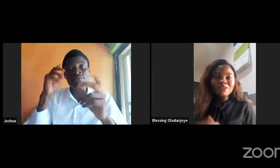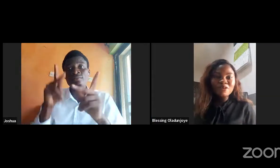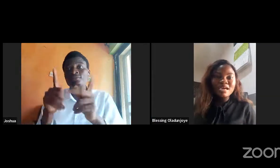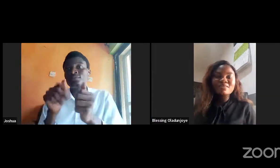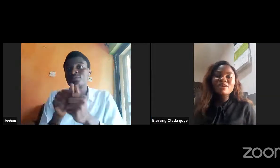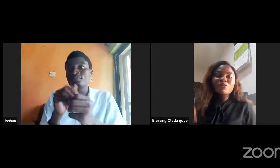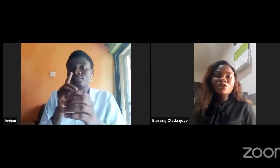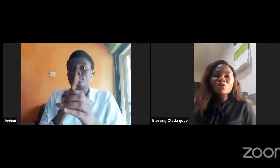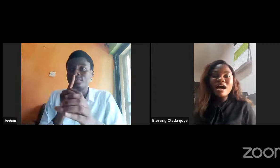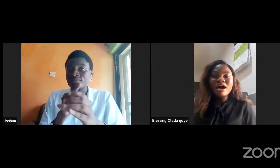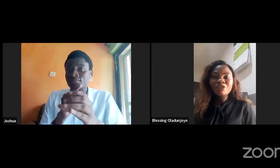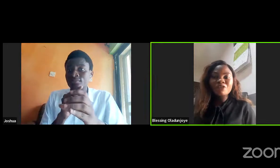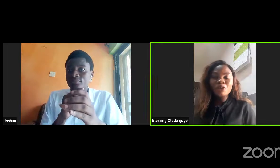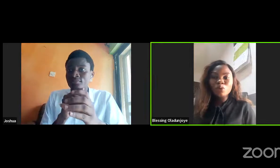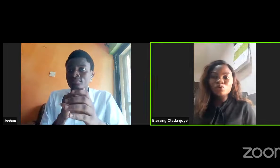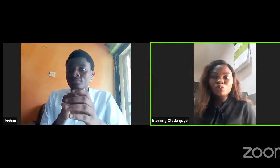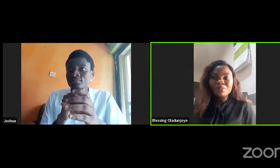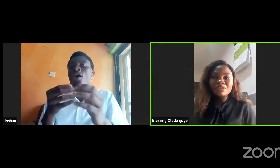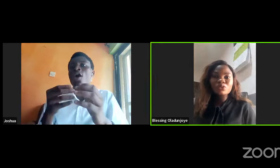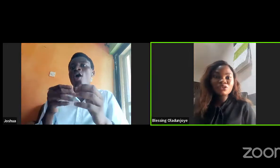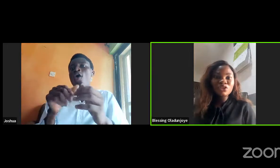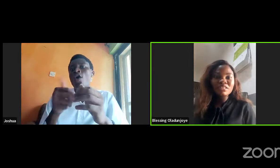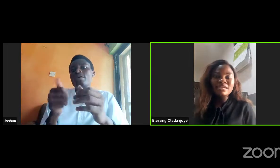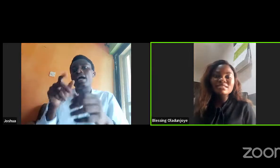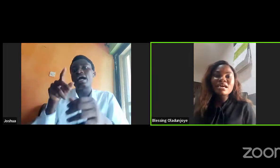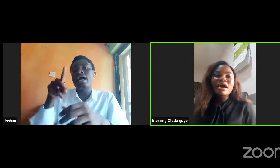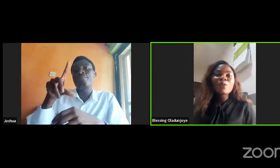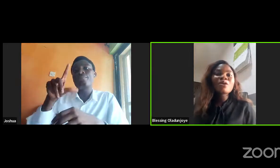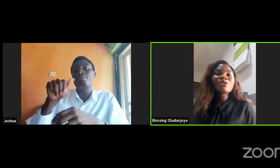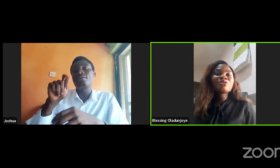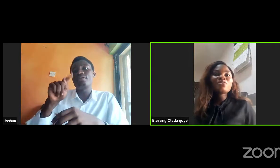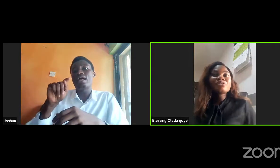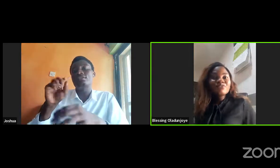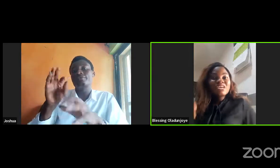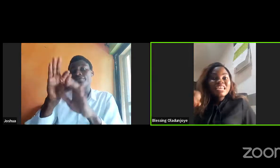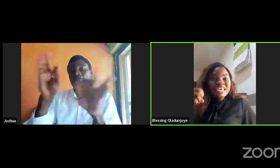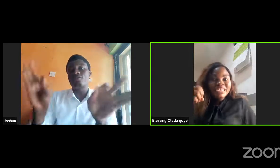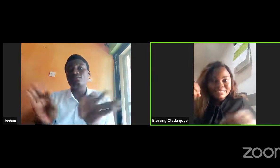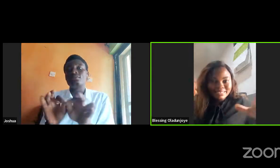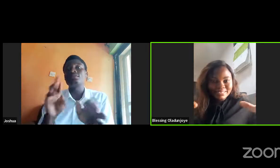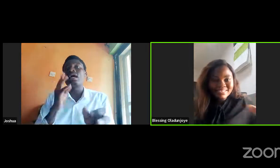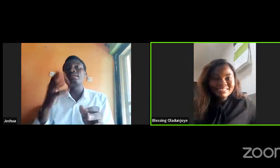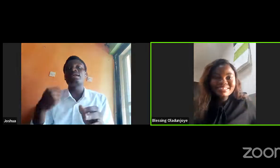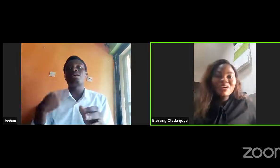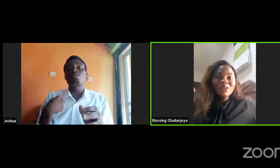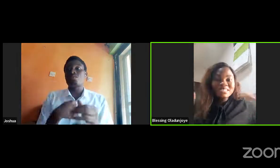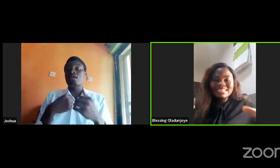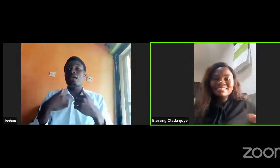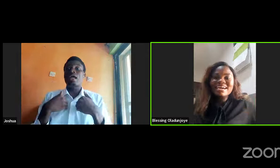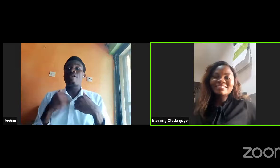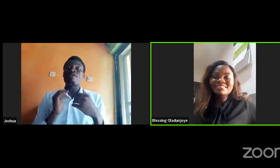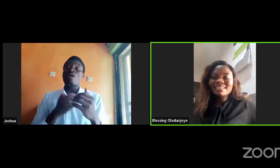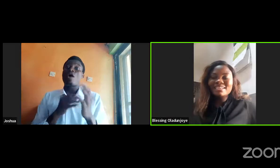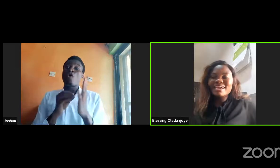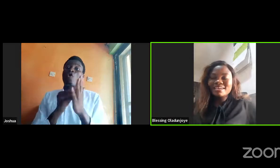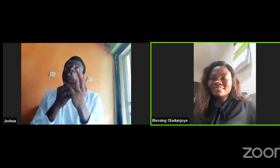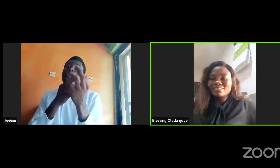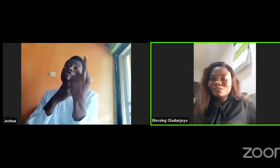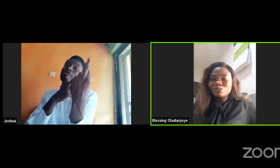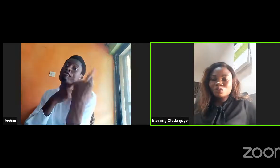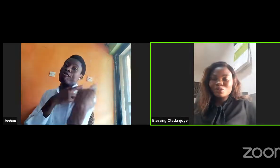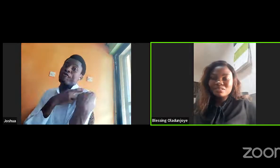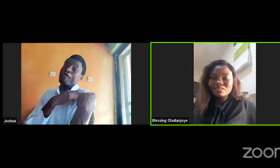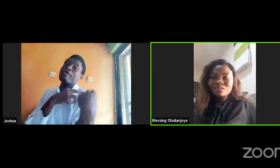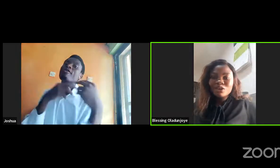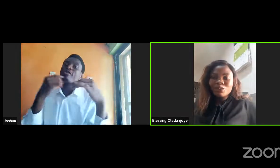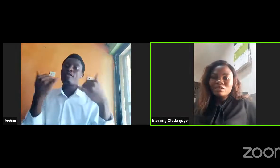the platforms are there, we also have a role to play to ensure that we release content that are digitally accessible